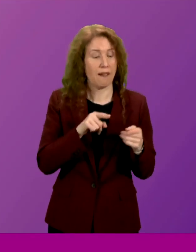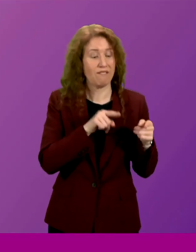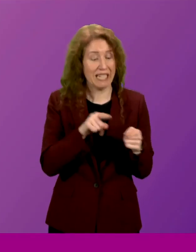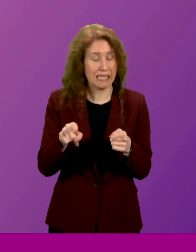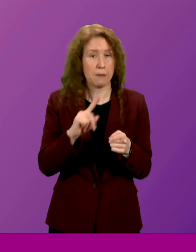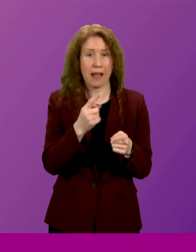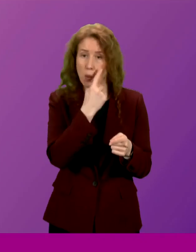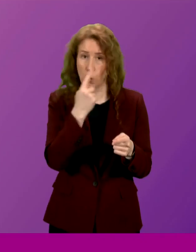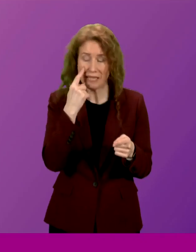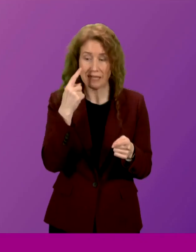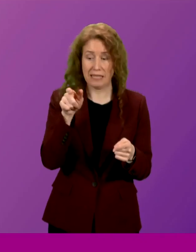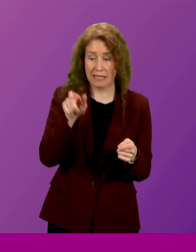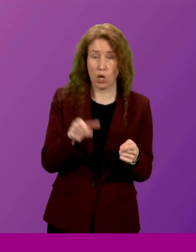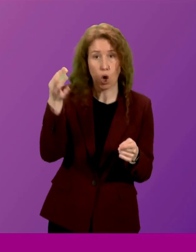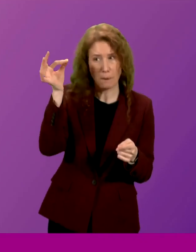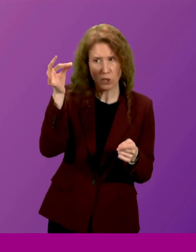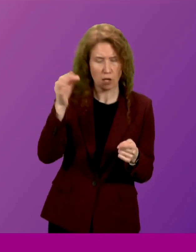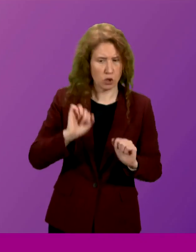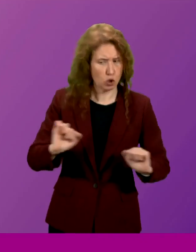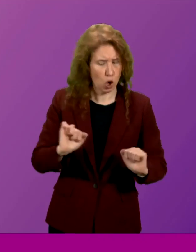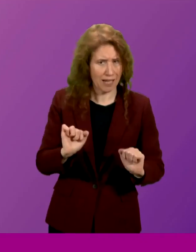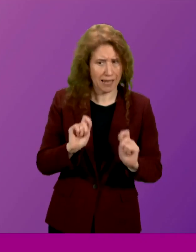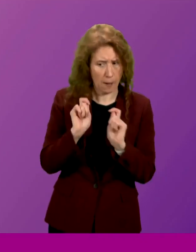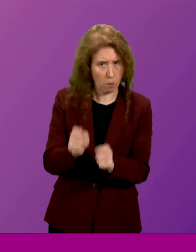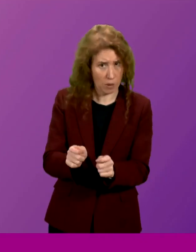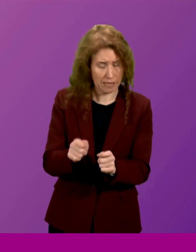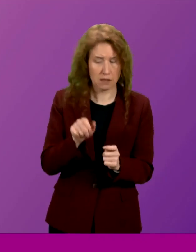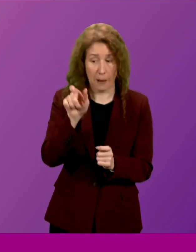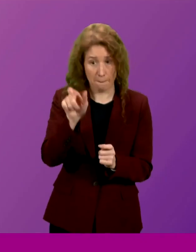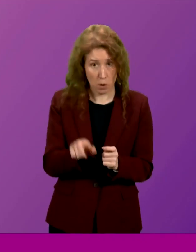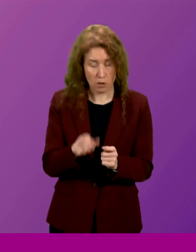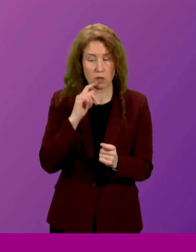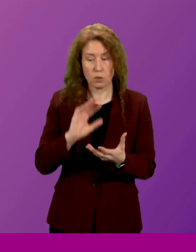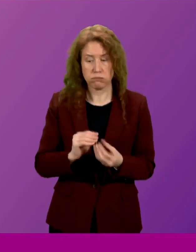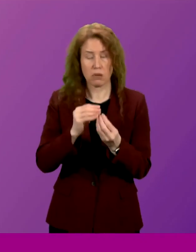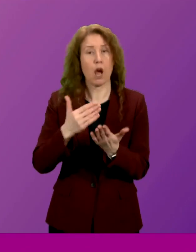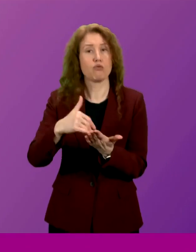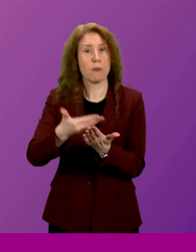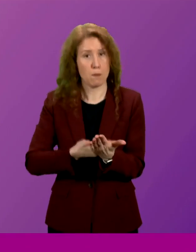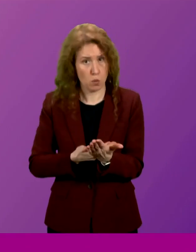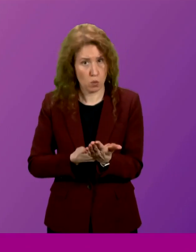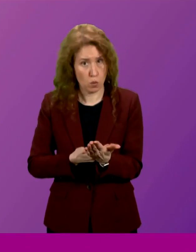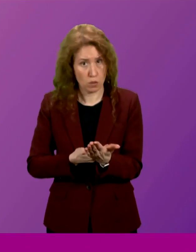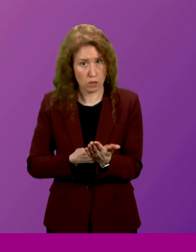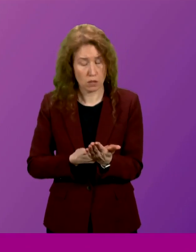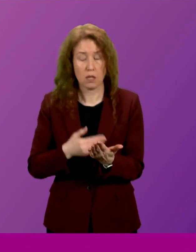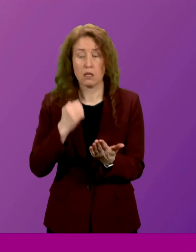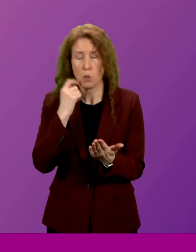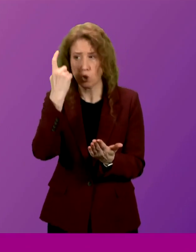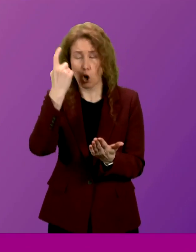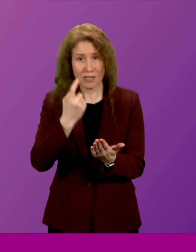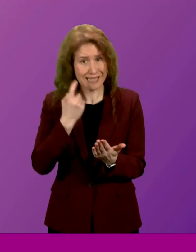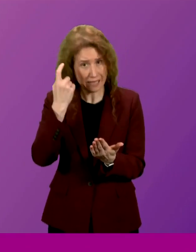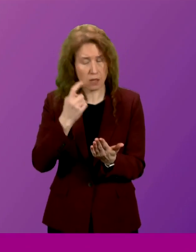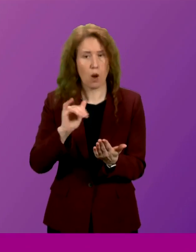Witnesses Commissioner, who has as yet not been appointed, to undertake a report which would consider whether or